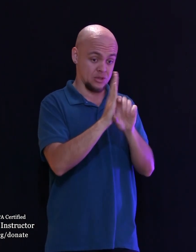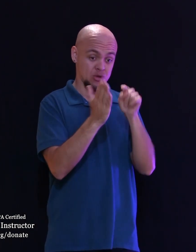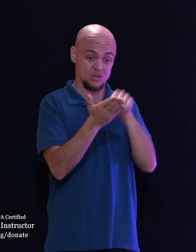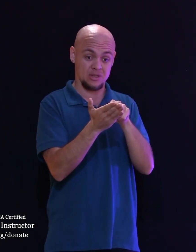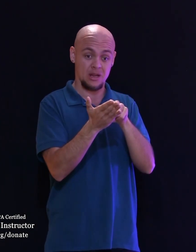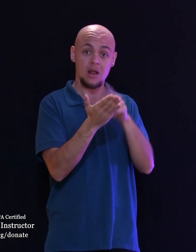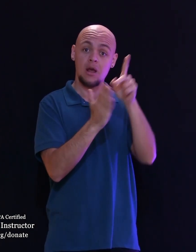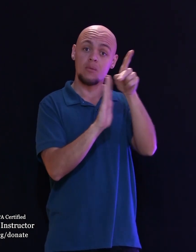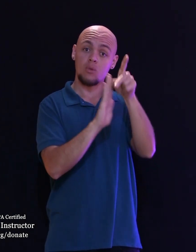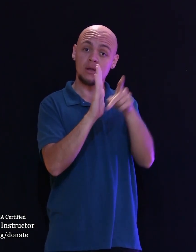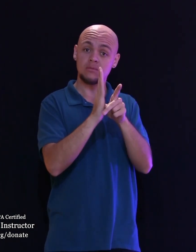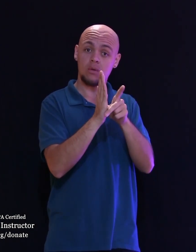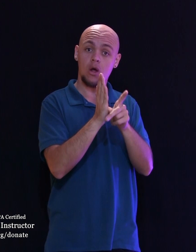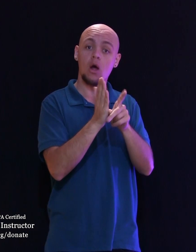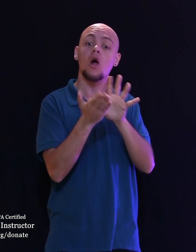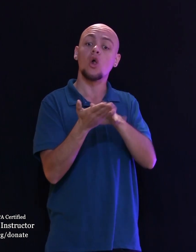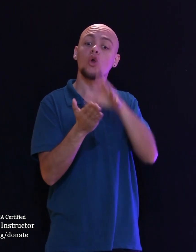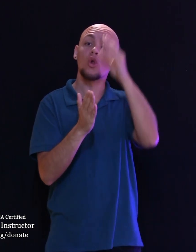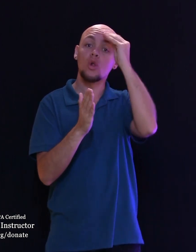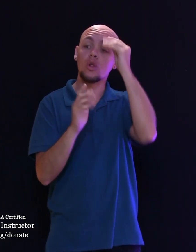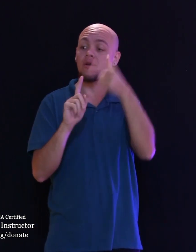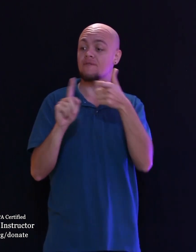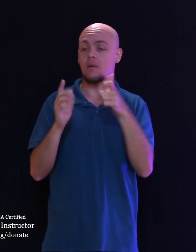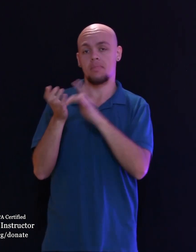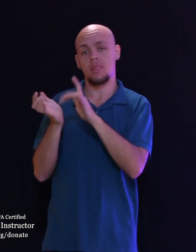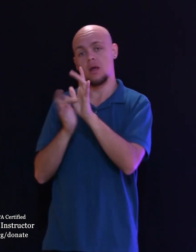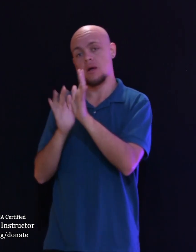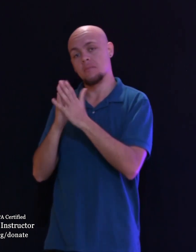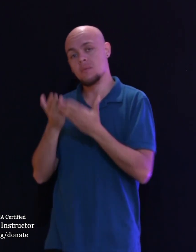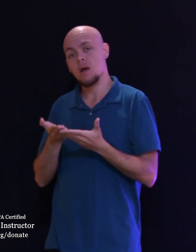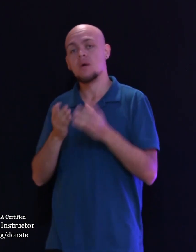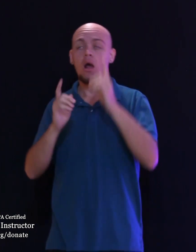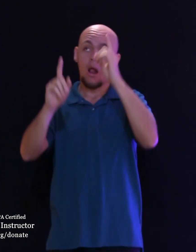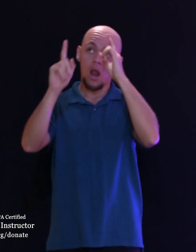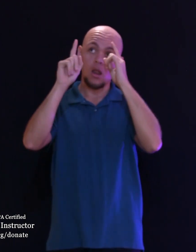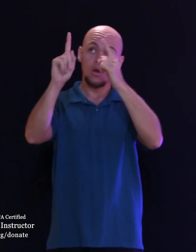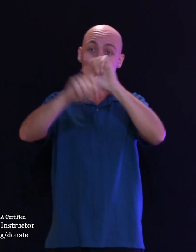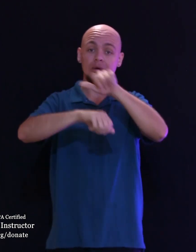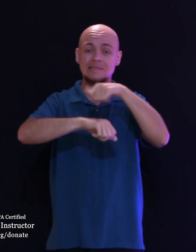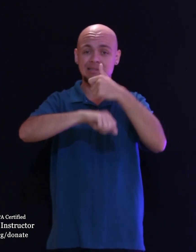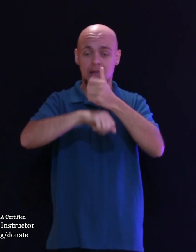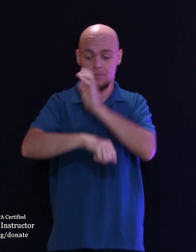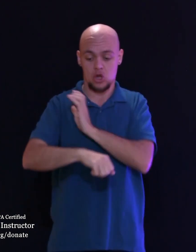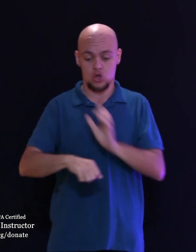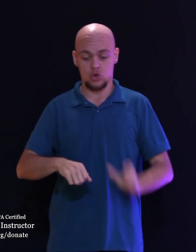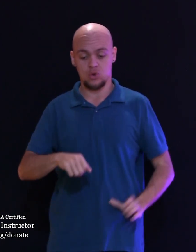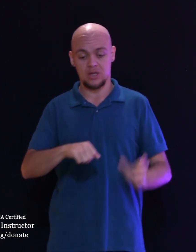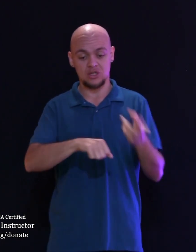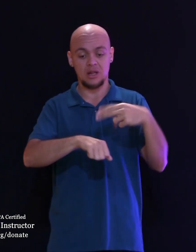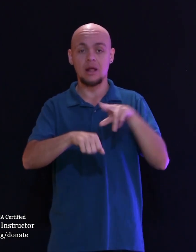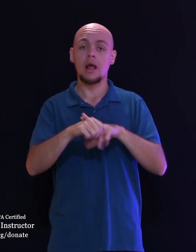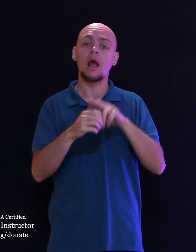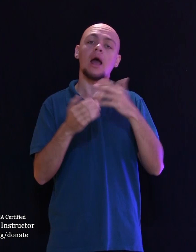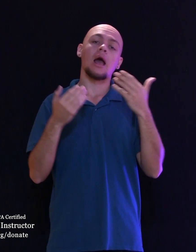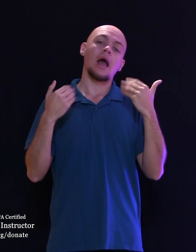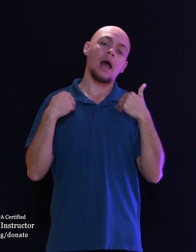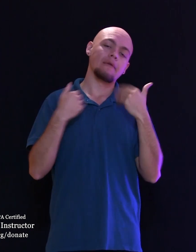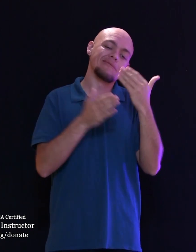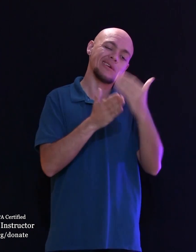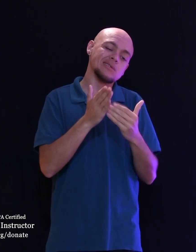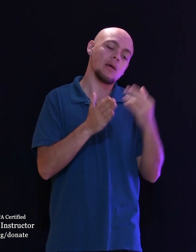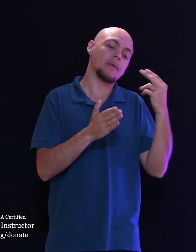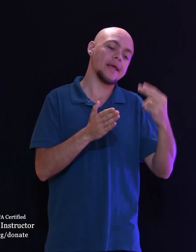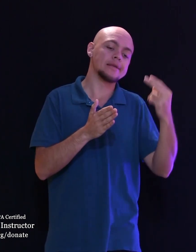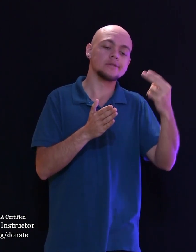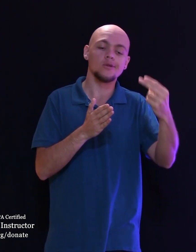Bible, and that the entire intent and goal of all our founding fathers was to establish a Christian nation. And they'll take some historical documents here and there and